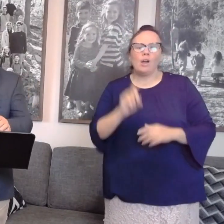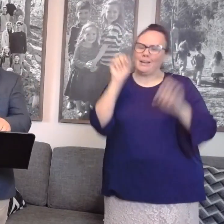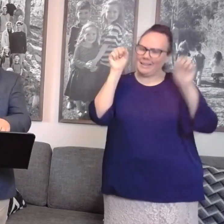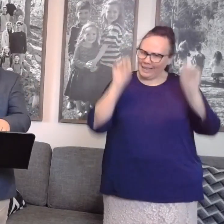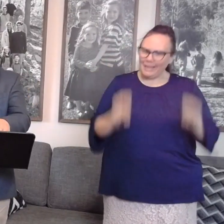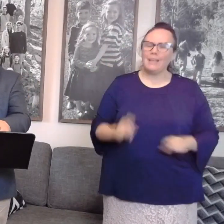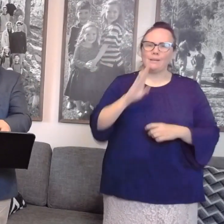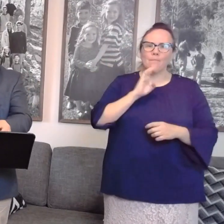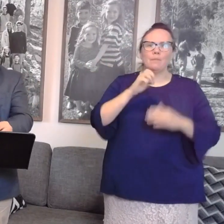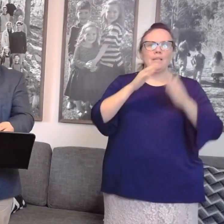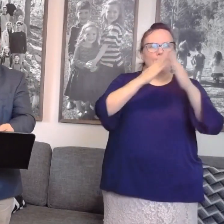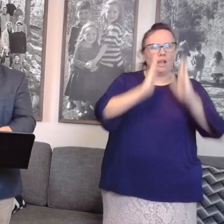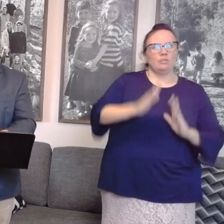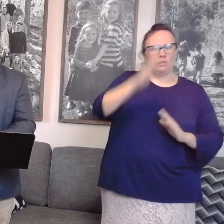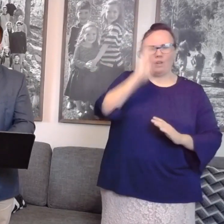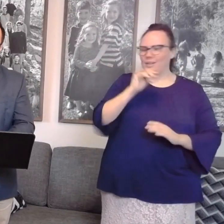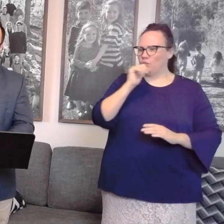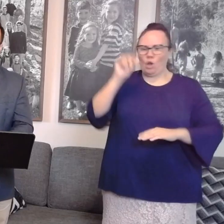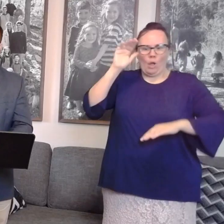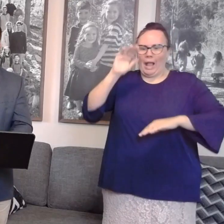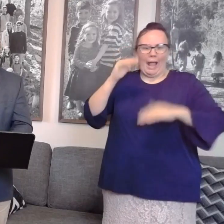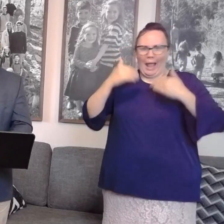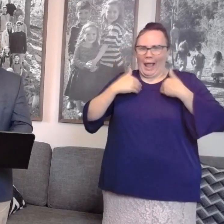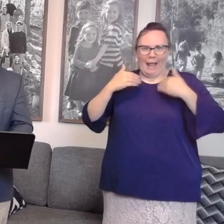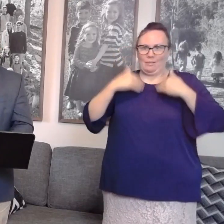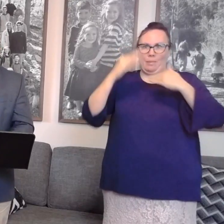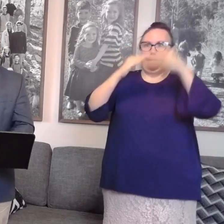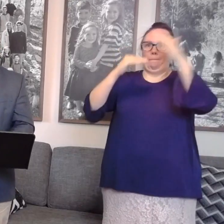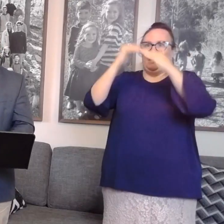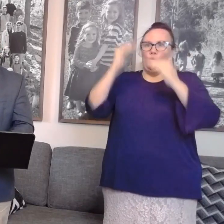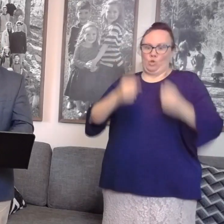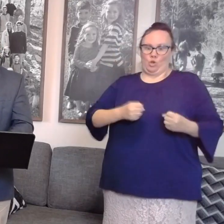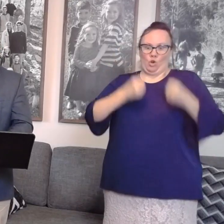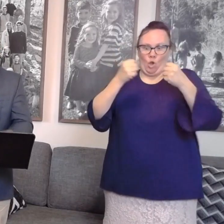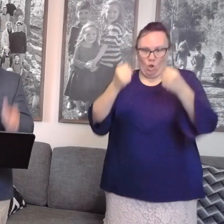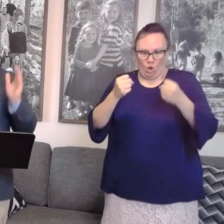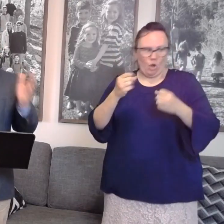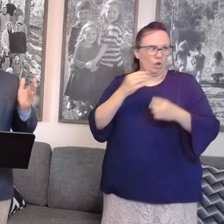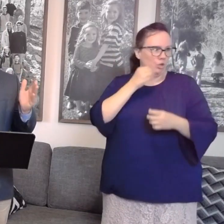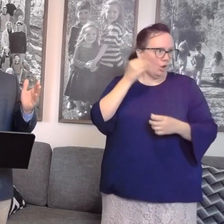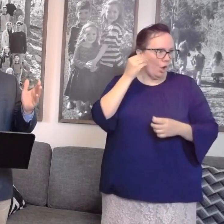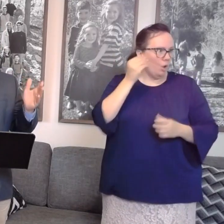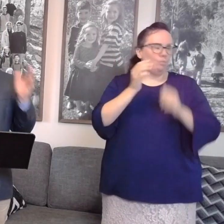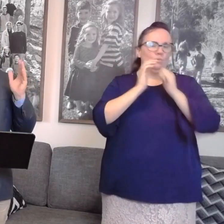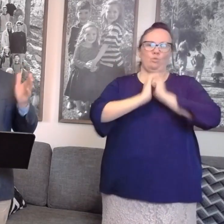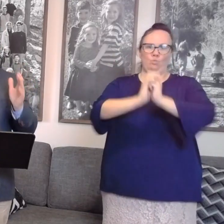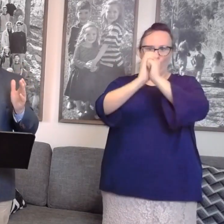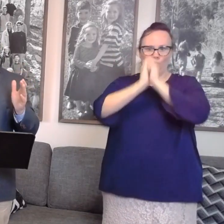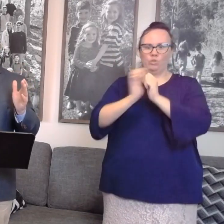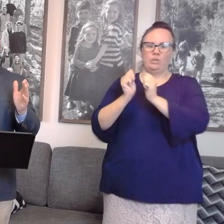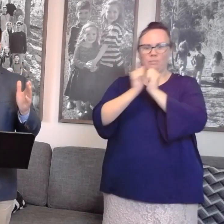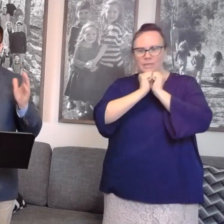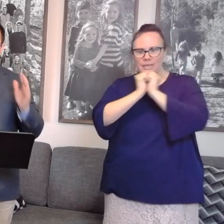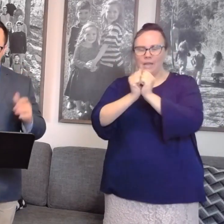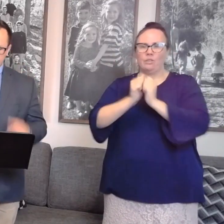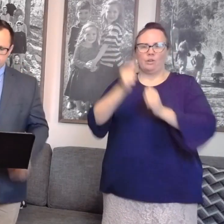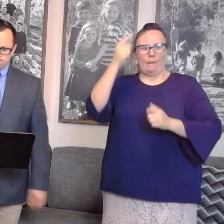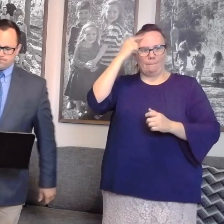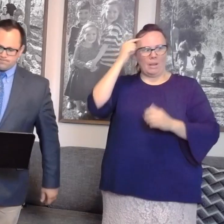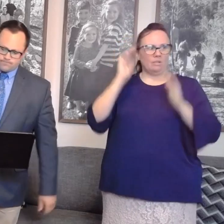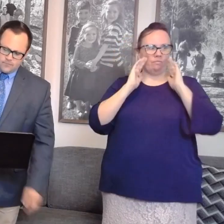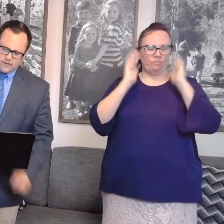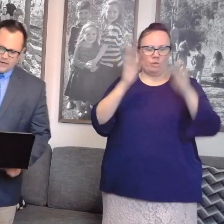It doesn't have to be a building, but wherever you're at, in your car, your home, let's just worship together. Let's get our minds focused upon the